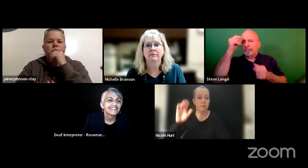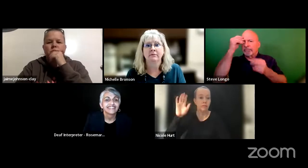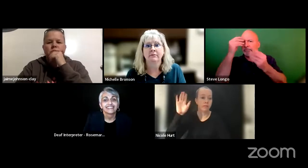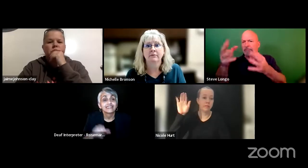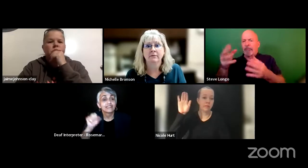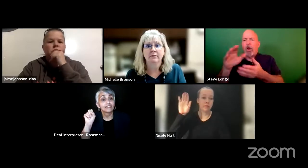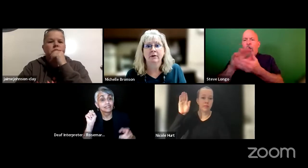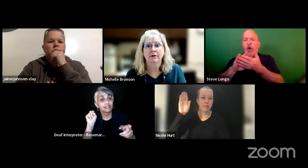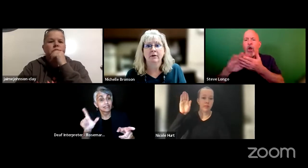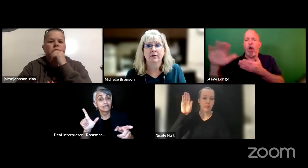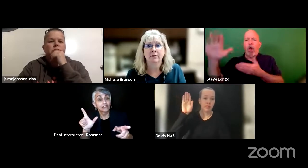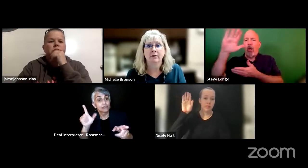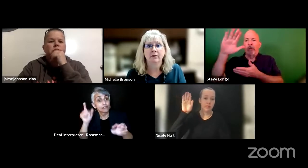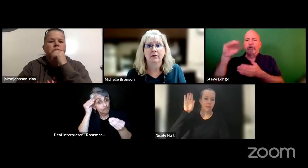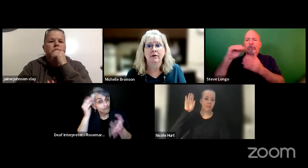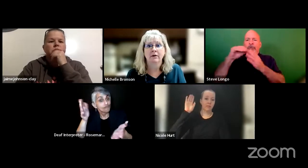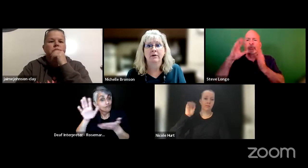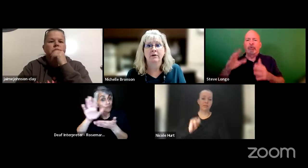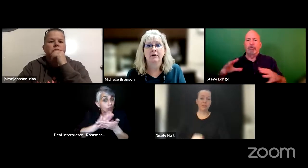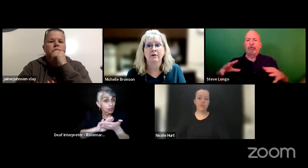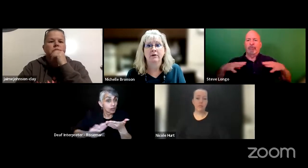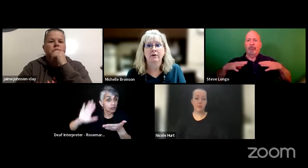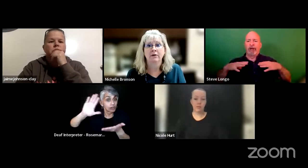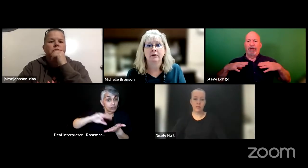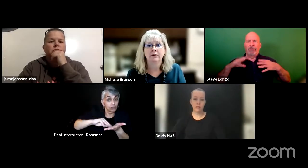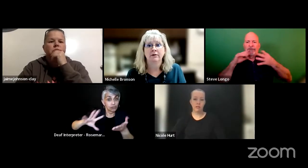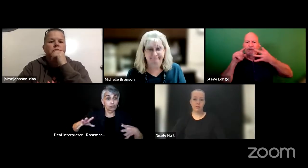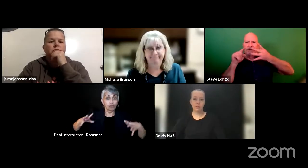posted. And this is Steve.